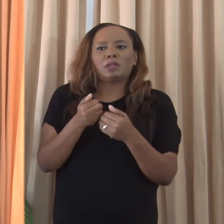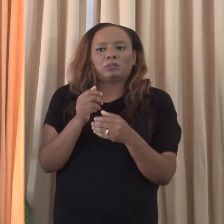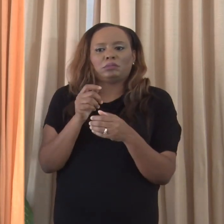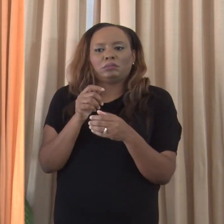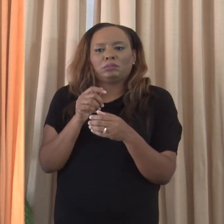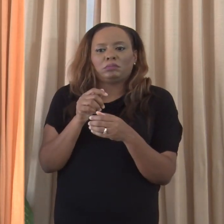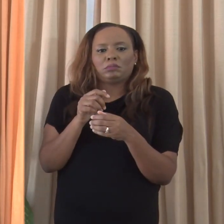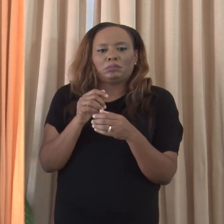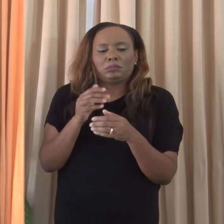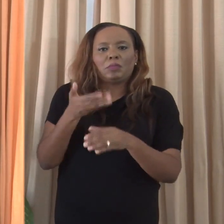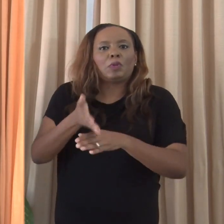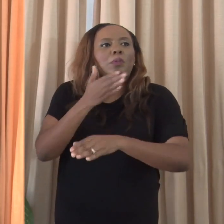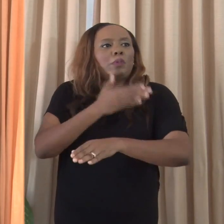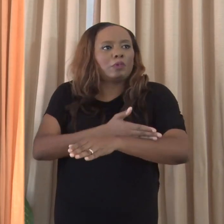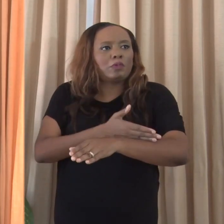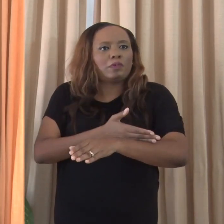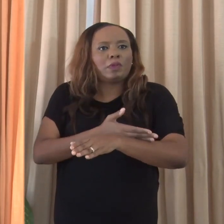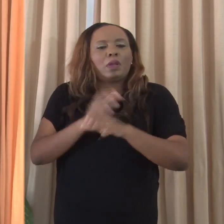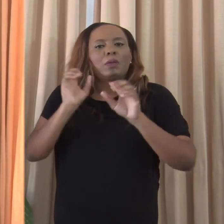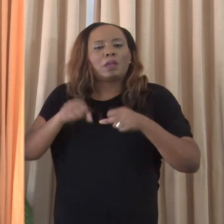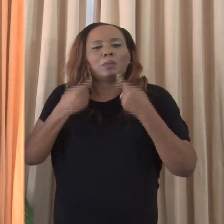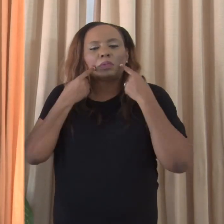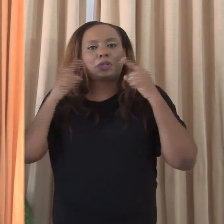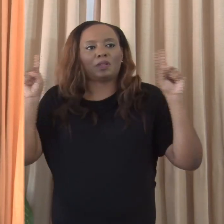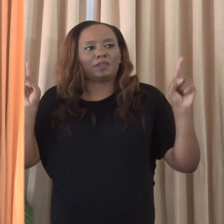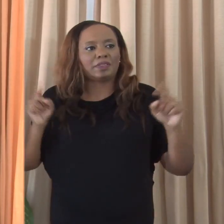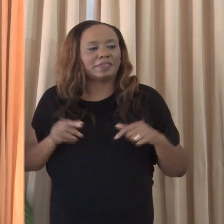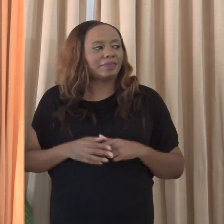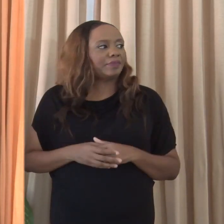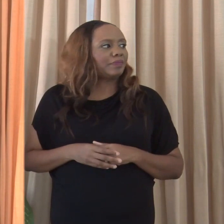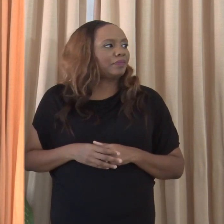the industry can sustain this and come out more competitively.